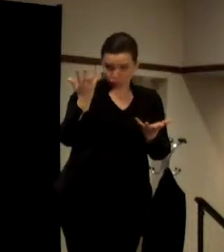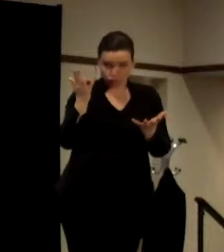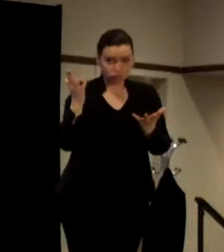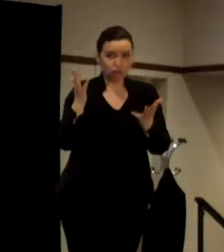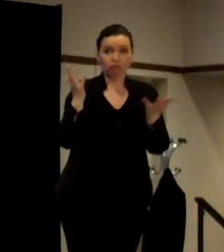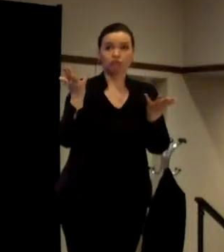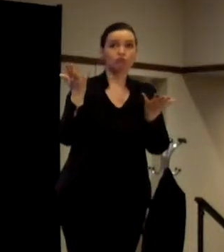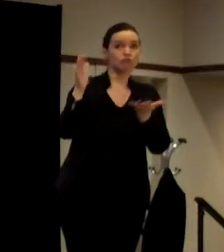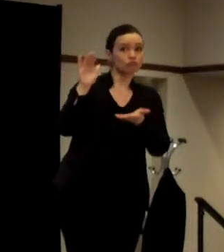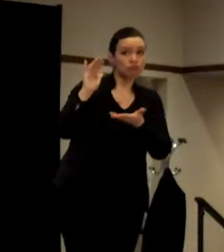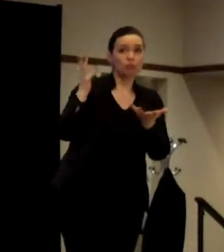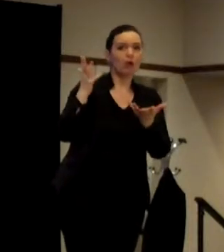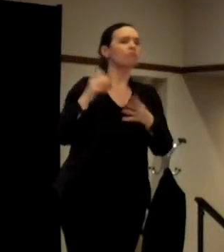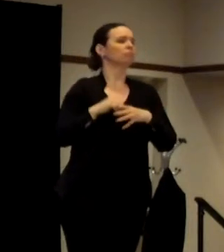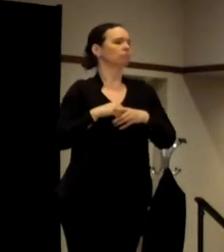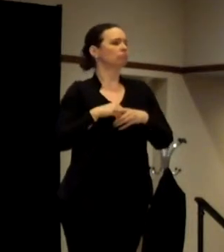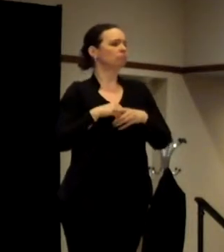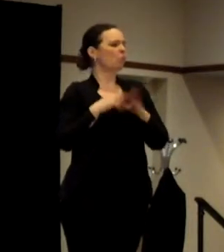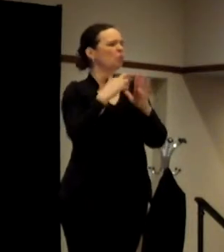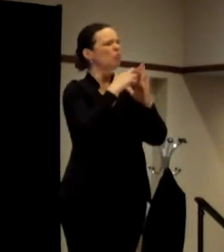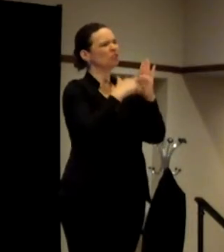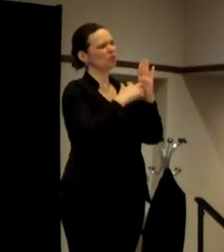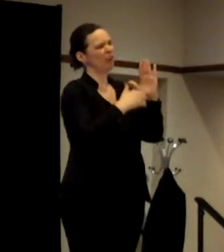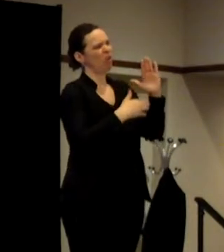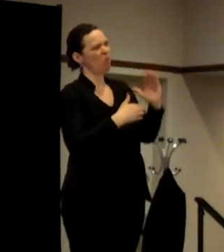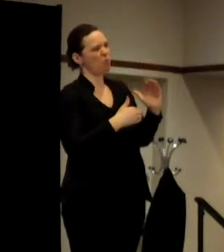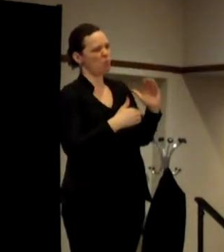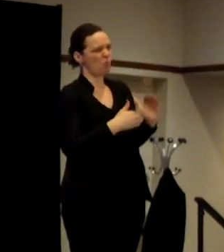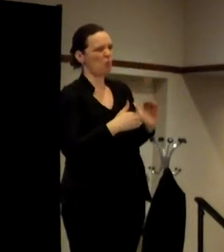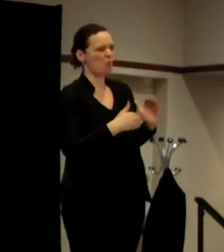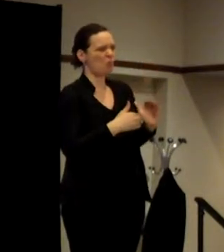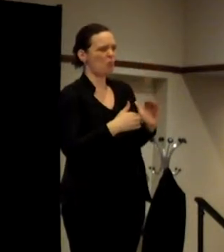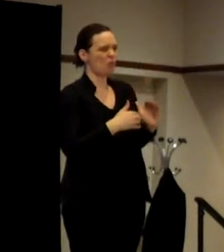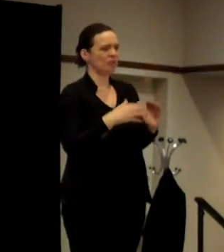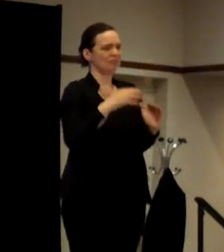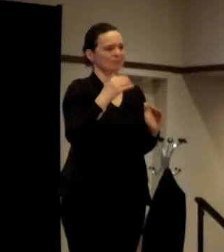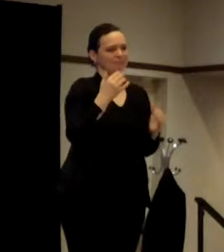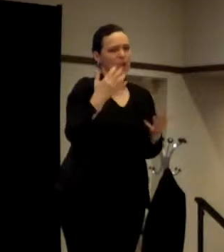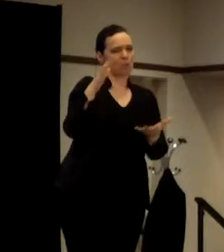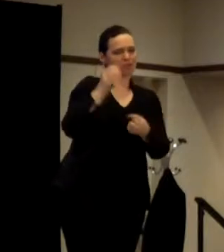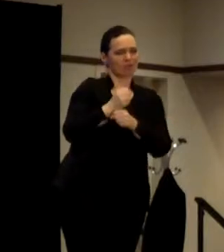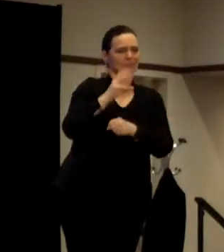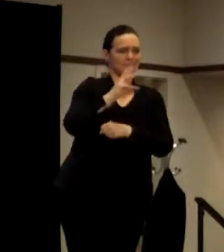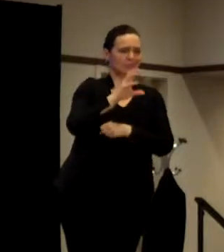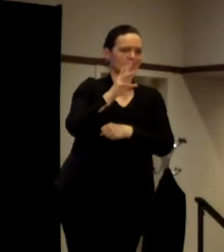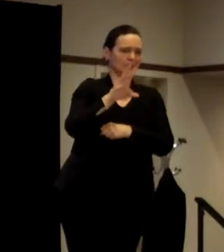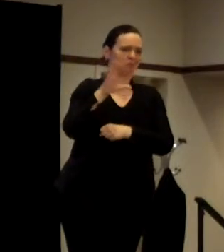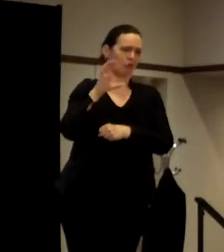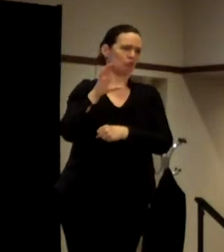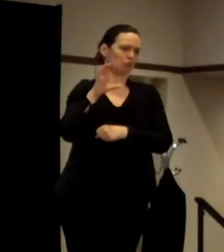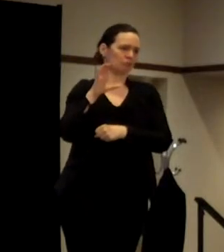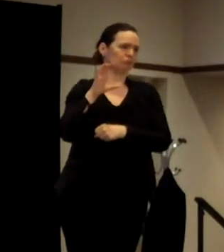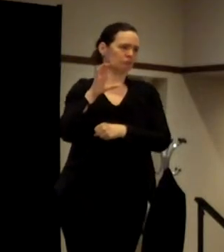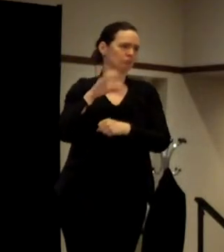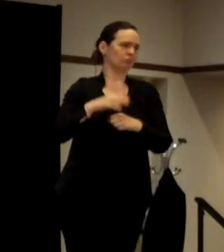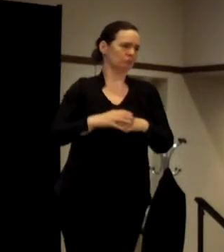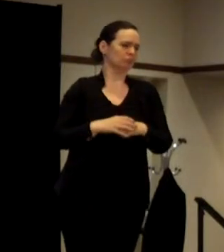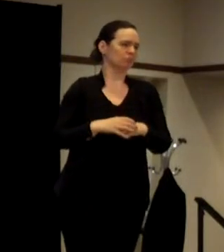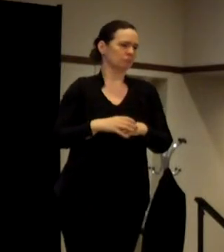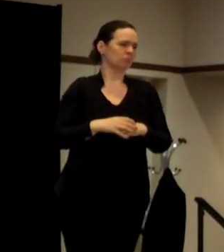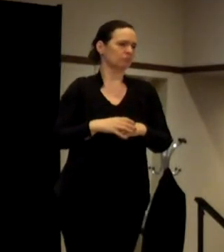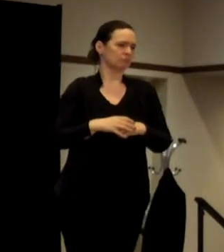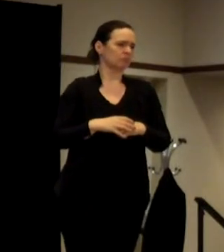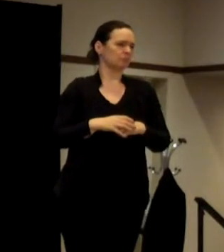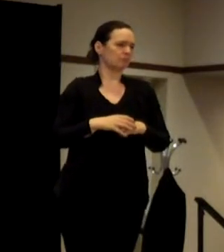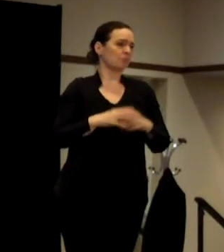week. So this week, I think strategically we're going to ask for another tray of Pfizer and maybe some more